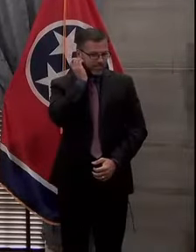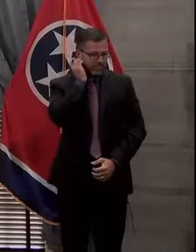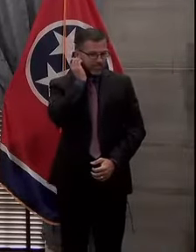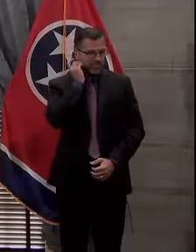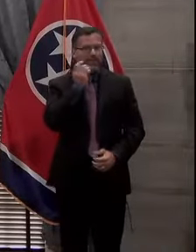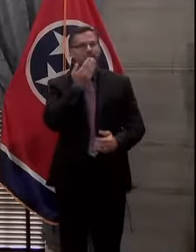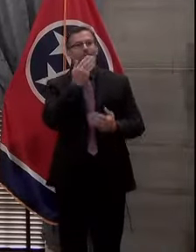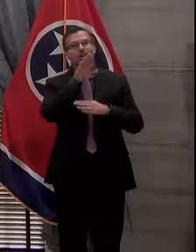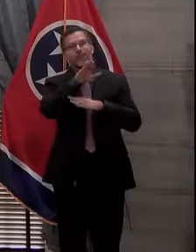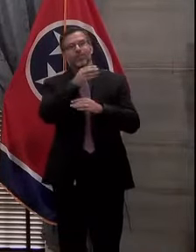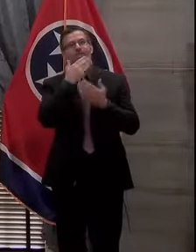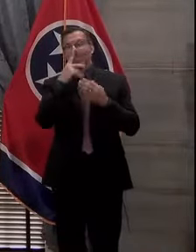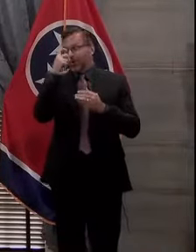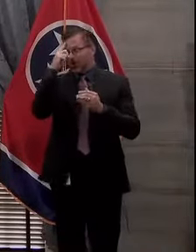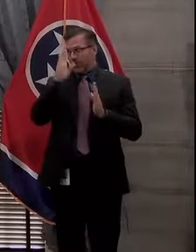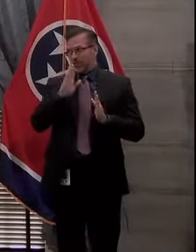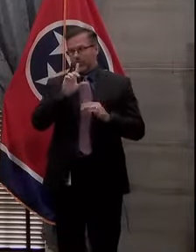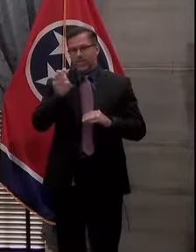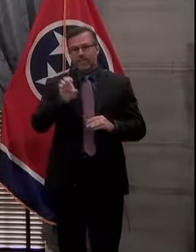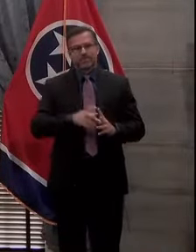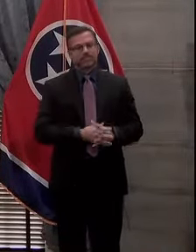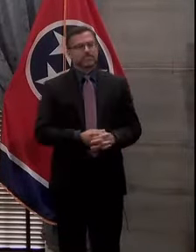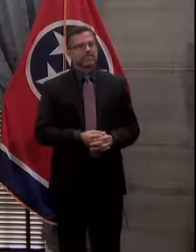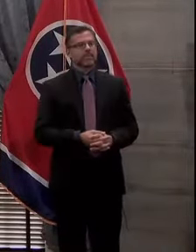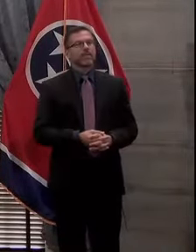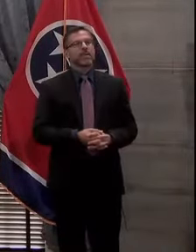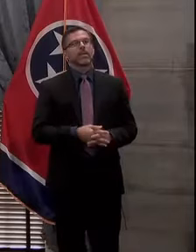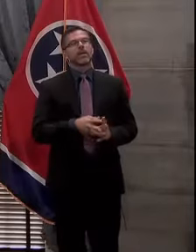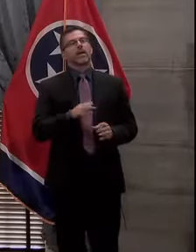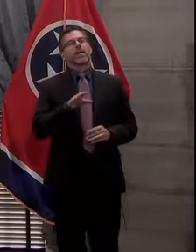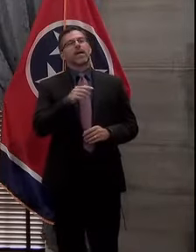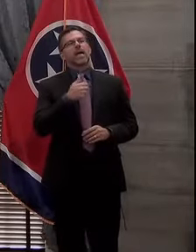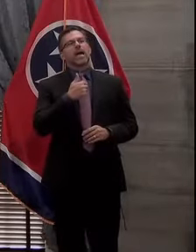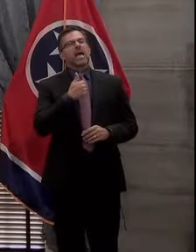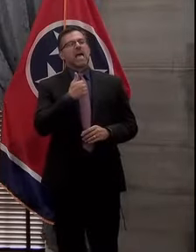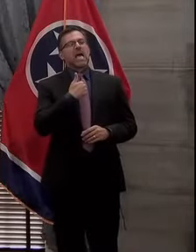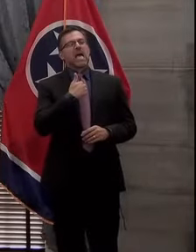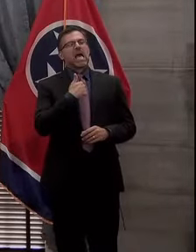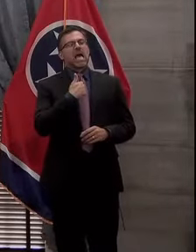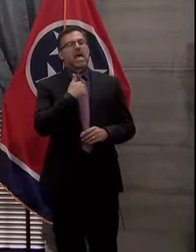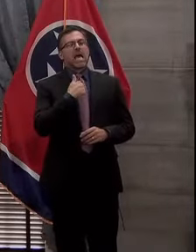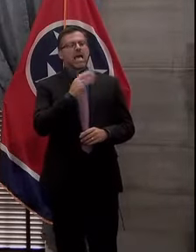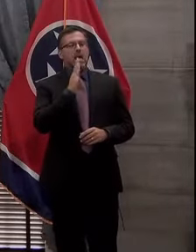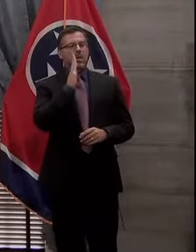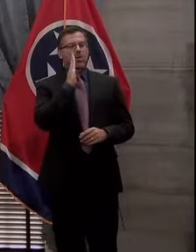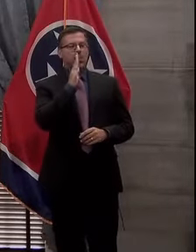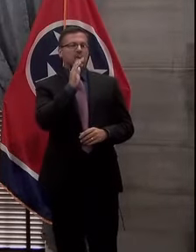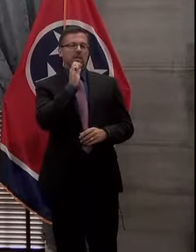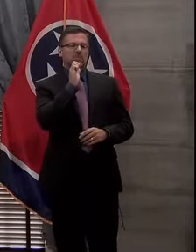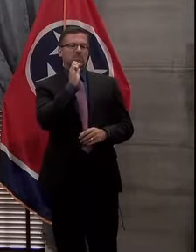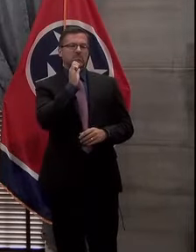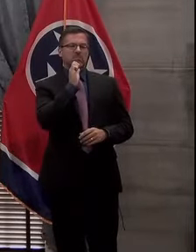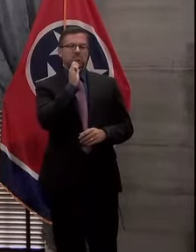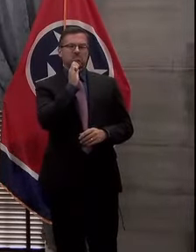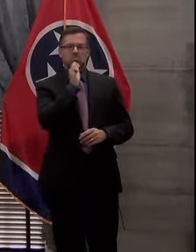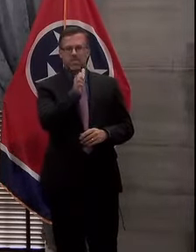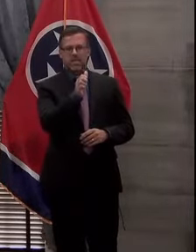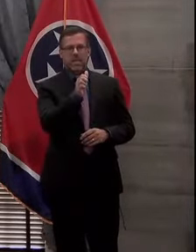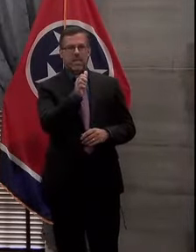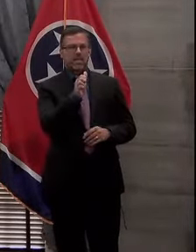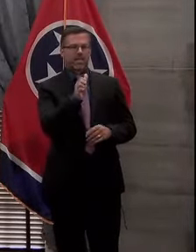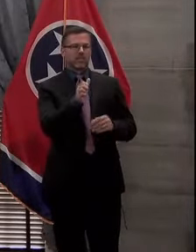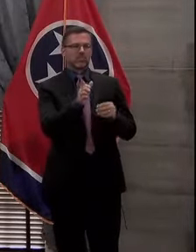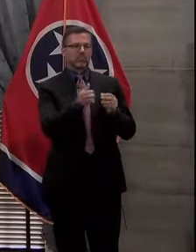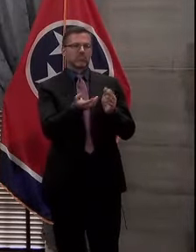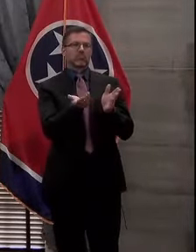Good afternoon. Thank you, Governor. I will not restate the vast amount of information that the Governor and